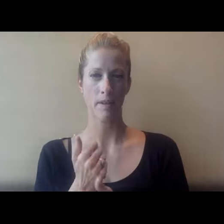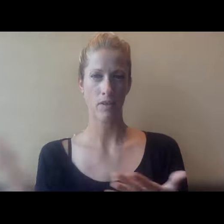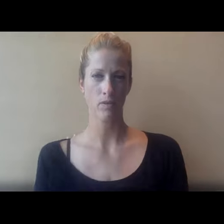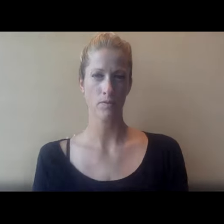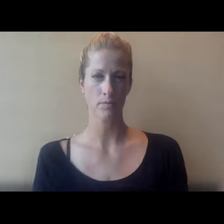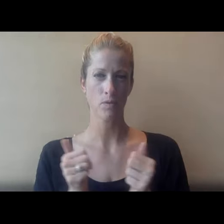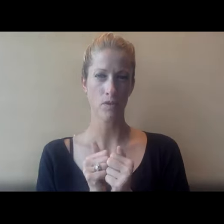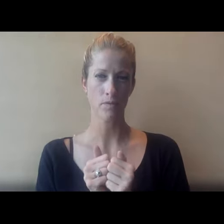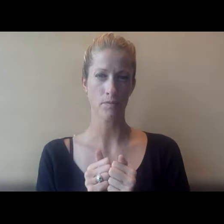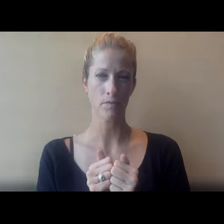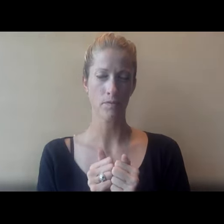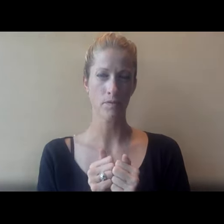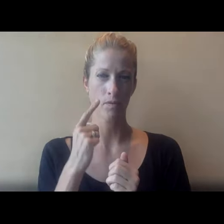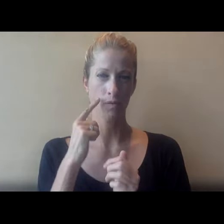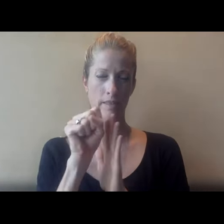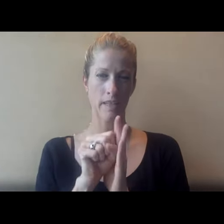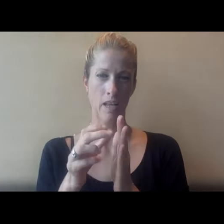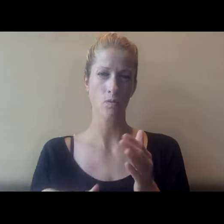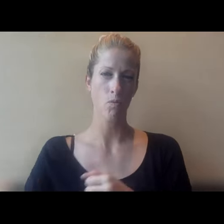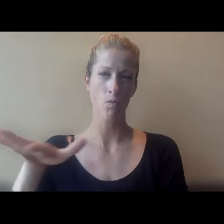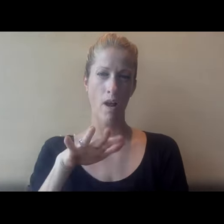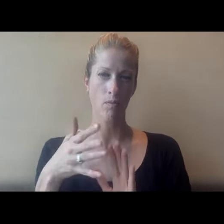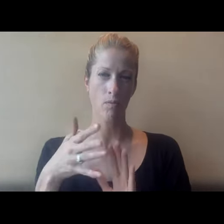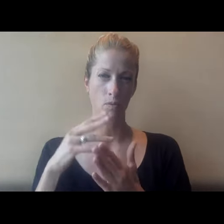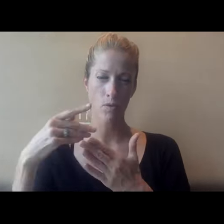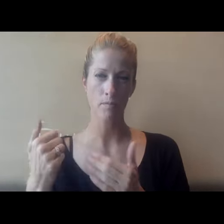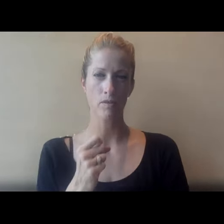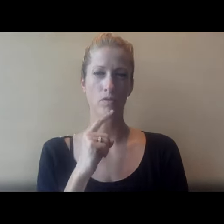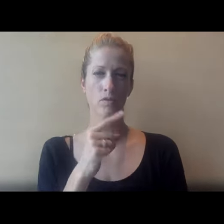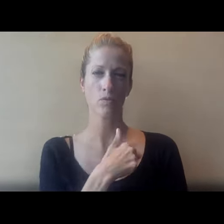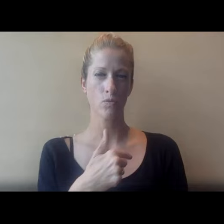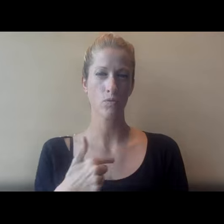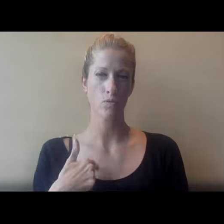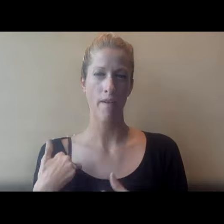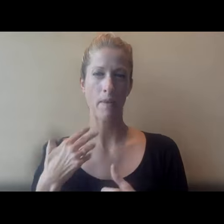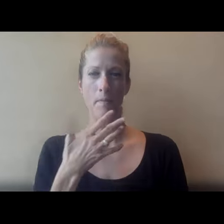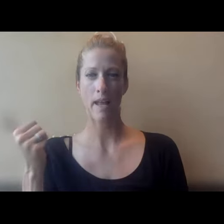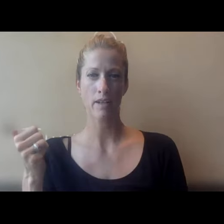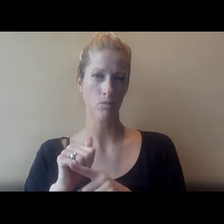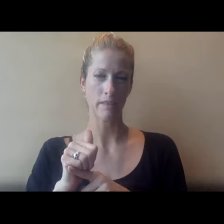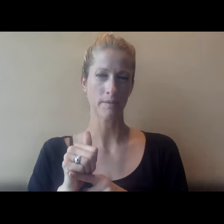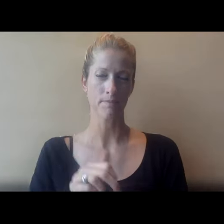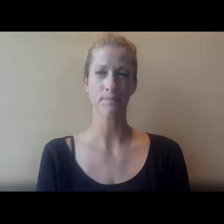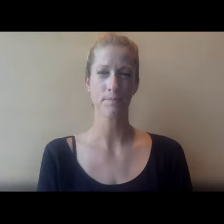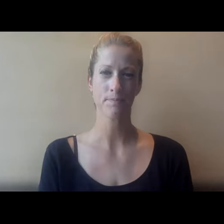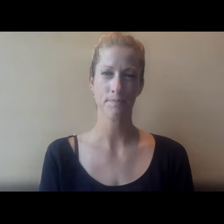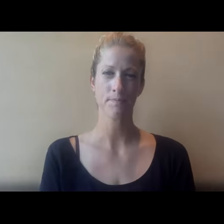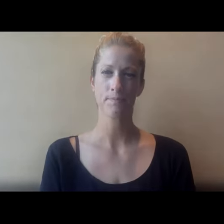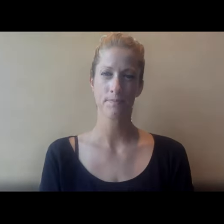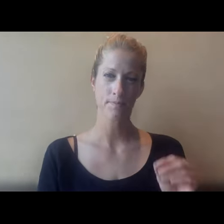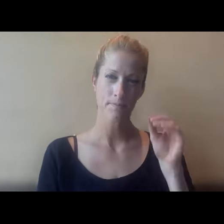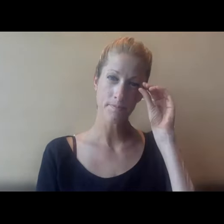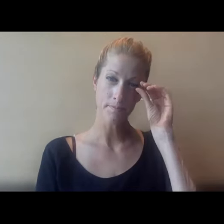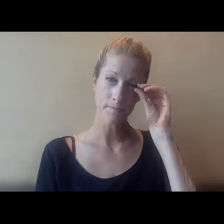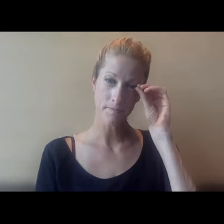larger statewide community of practice so that we're sharing resources and best practices to get to the end goal. So Laura,